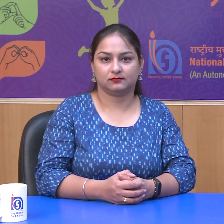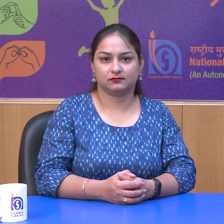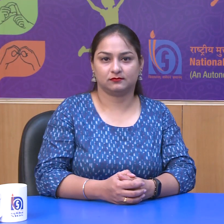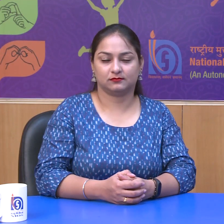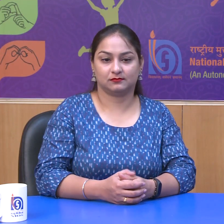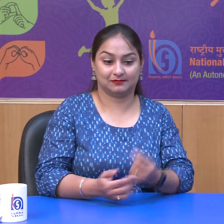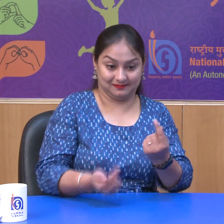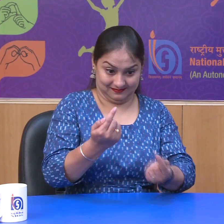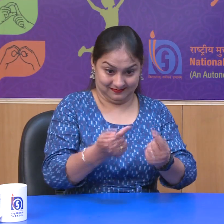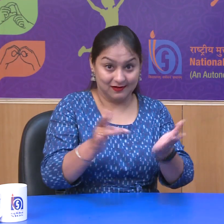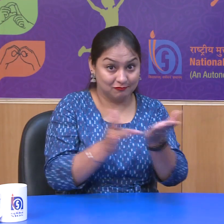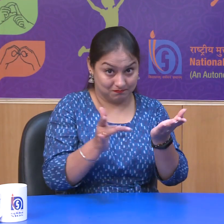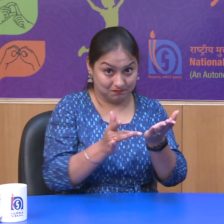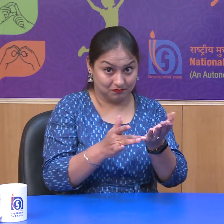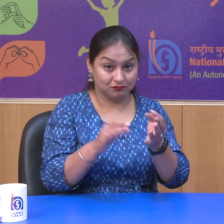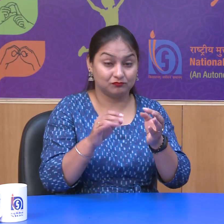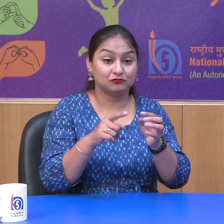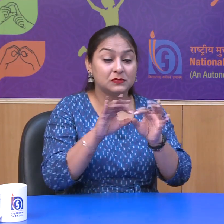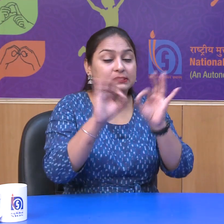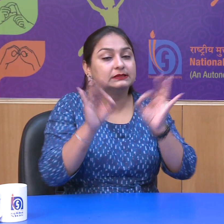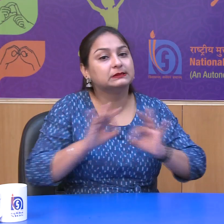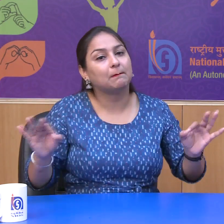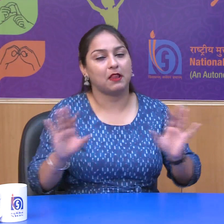Cultivation techniques are primitive and simple.